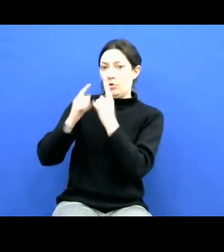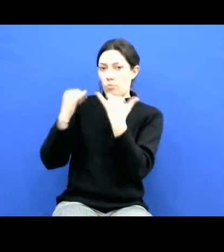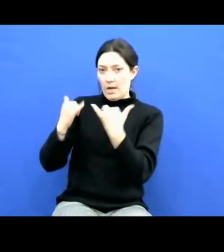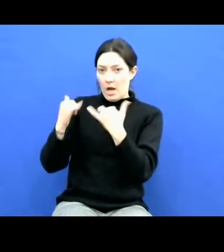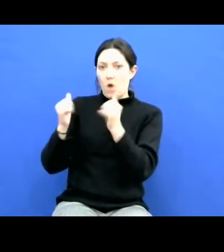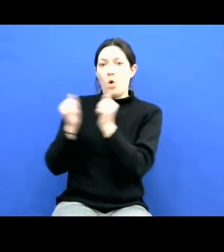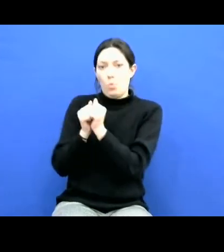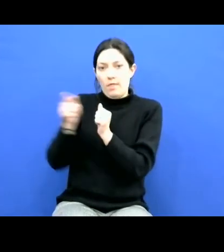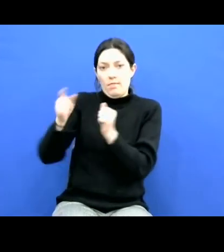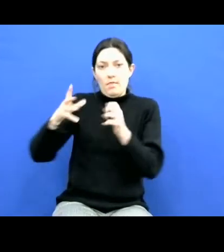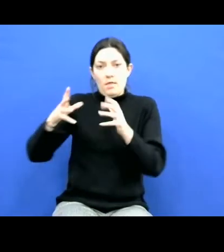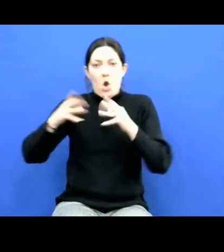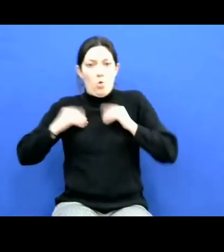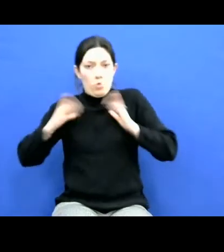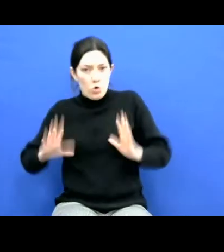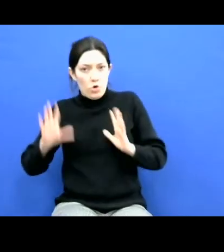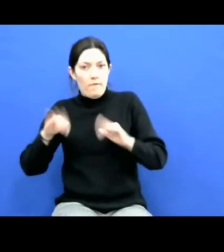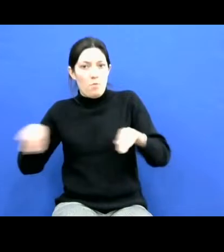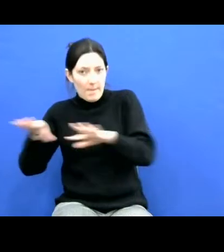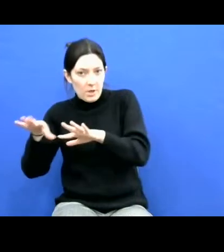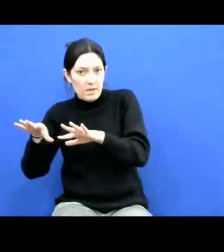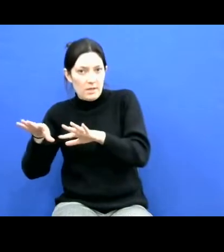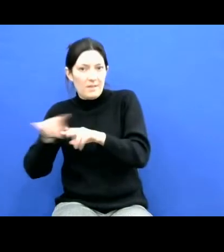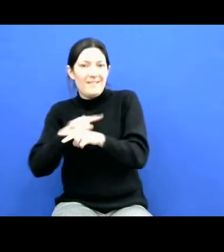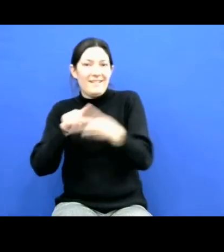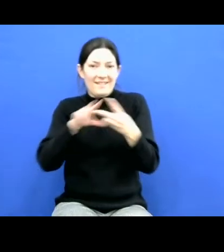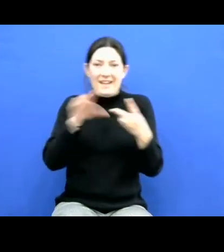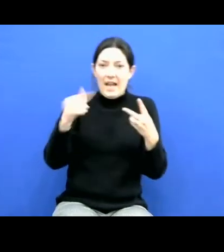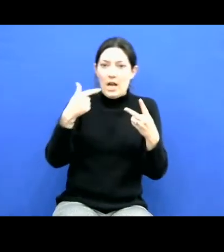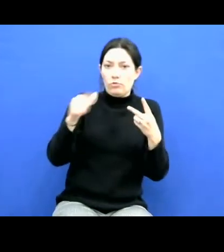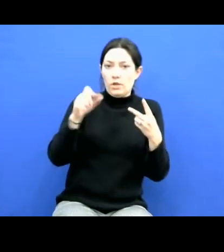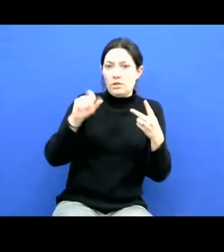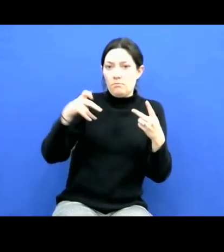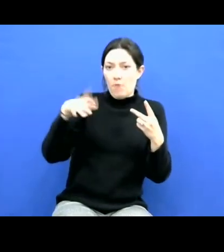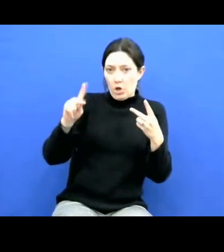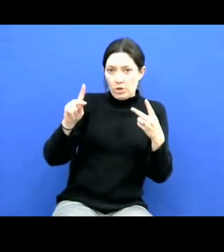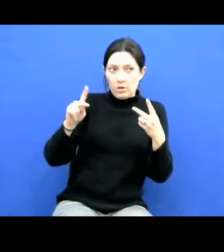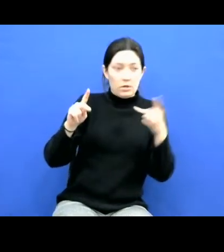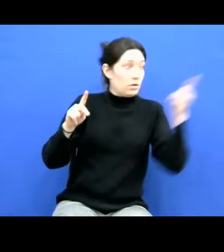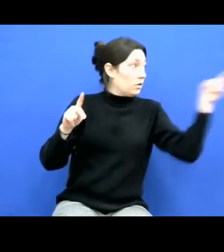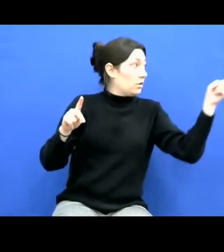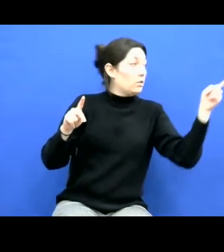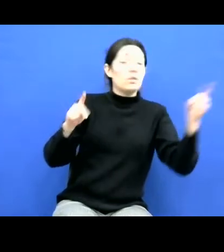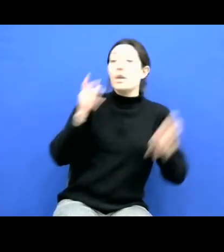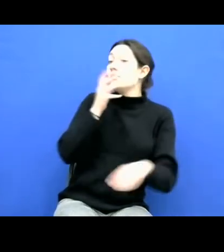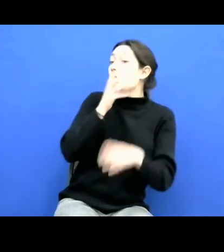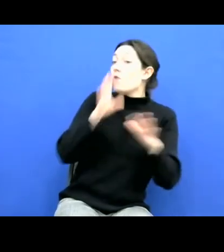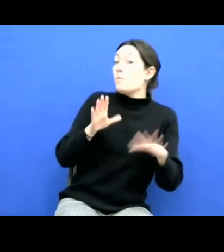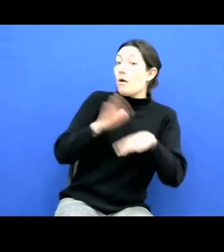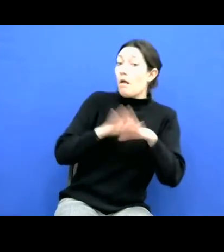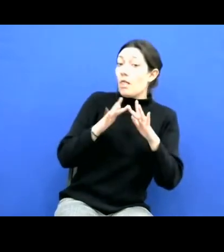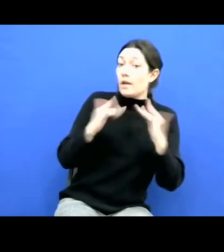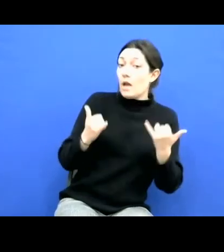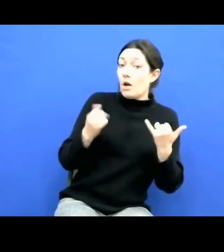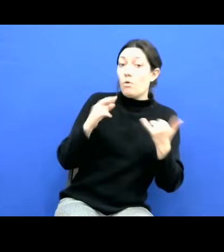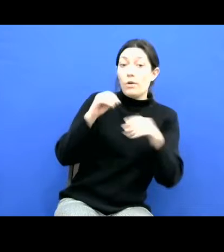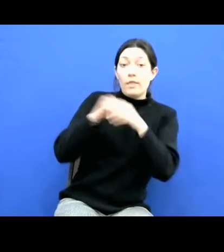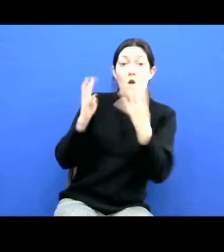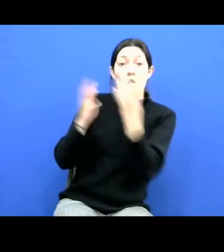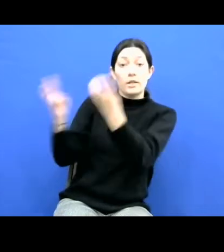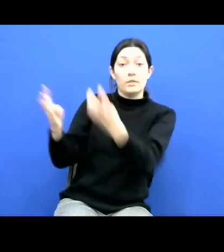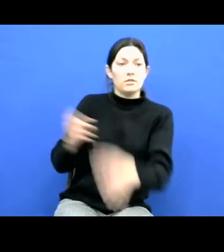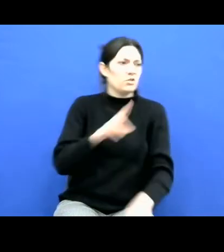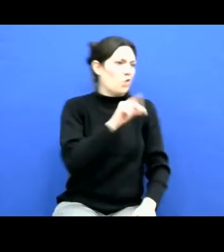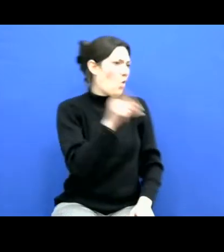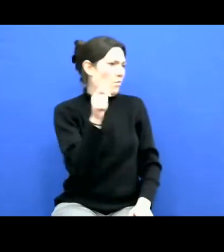and with Green Spark. Let me ask this, is the farmer online or in the audience? No, absolutely